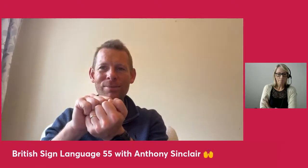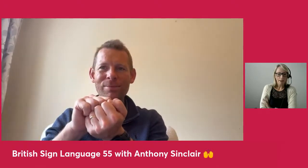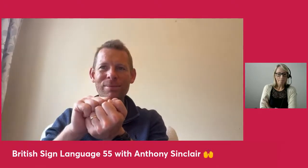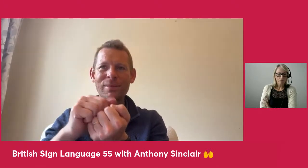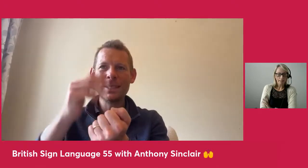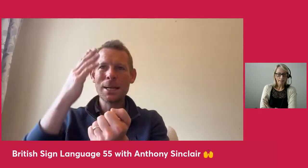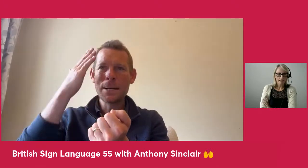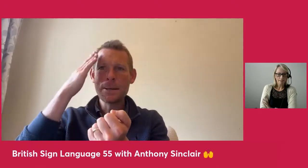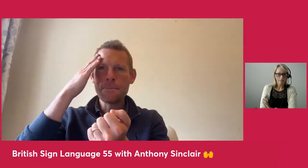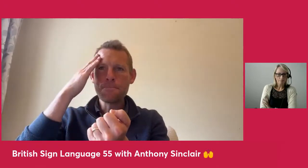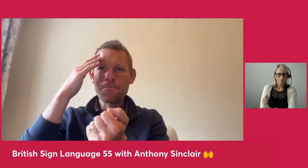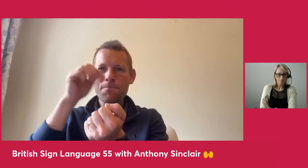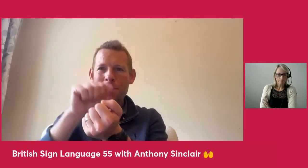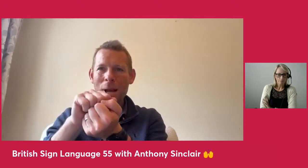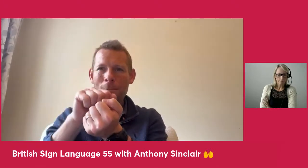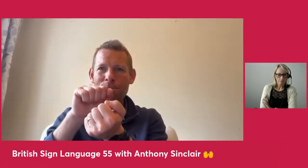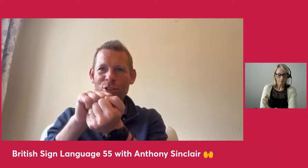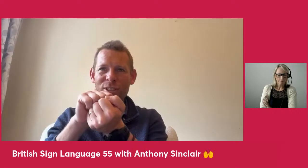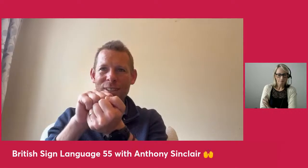And memory.